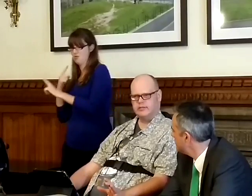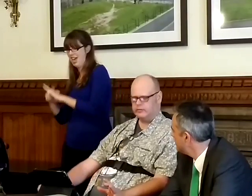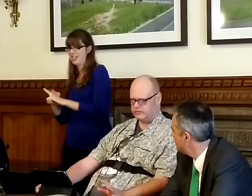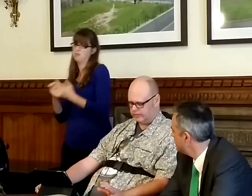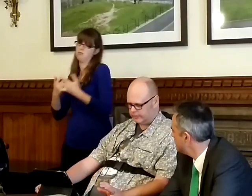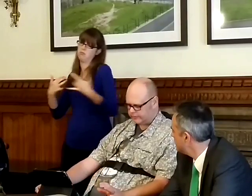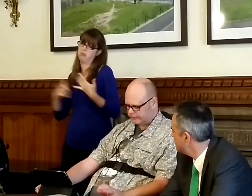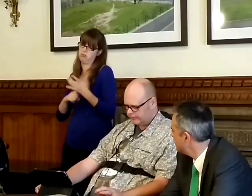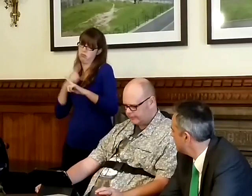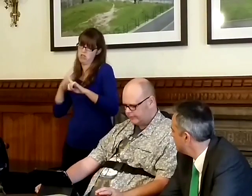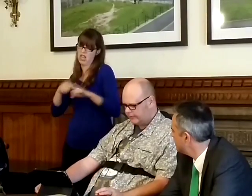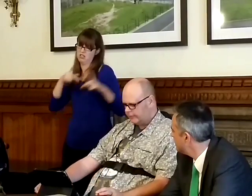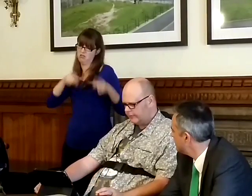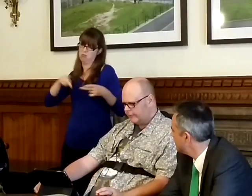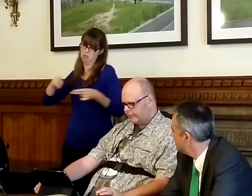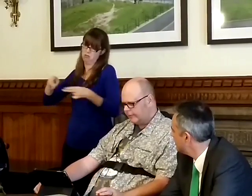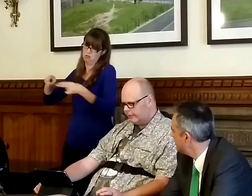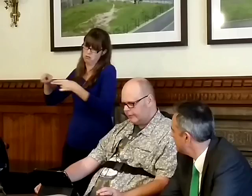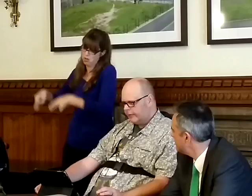of a targeted onslaught.